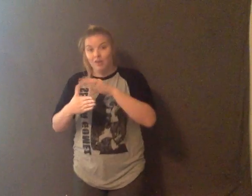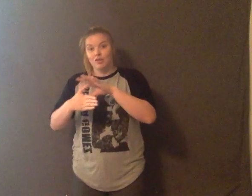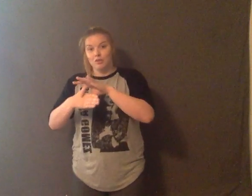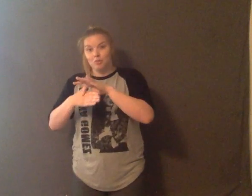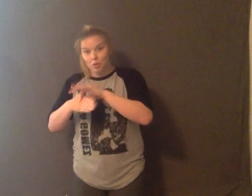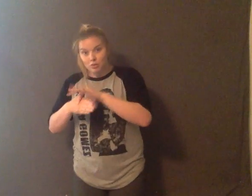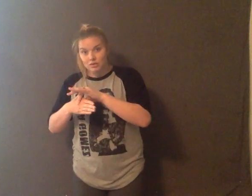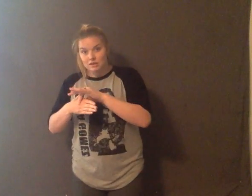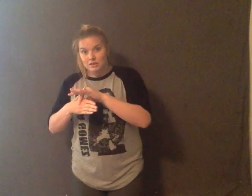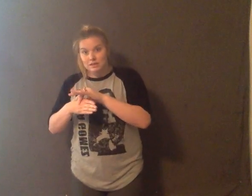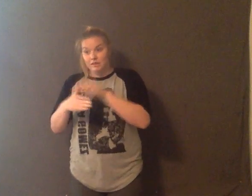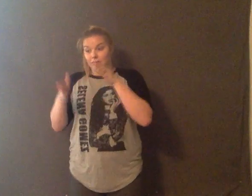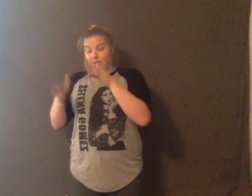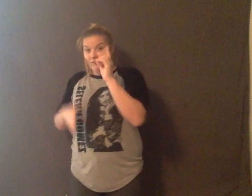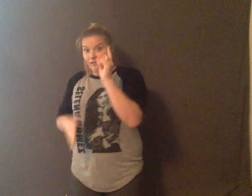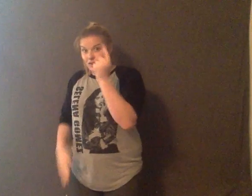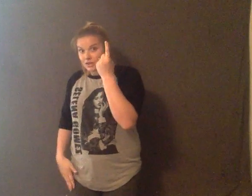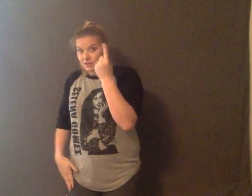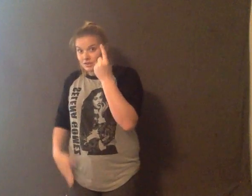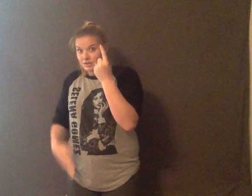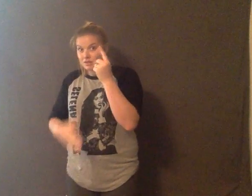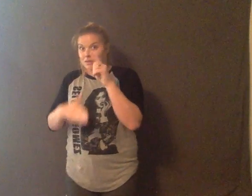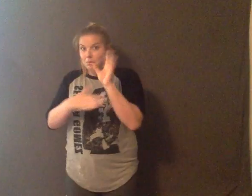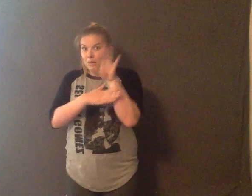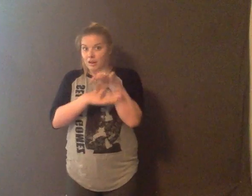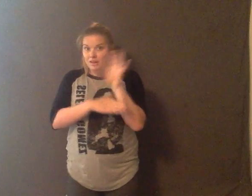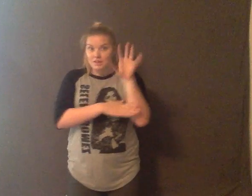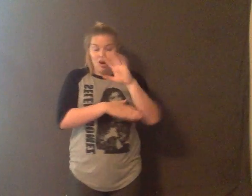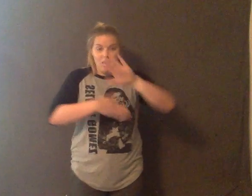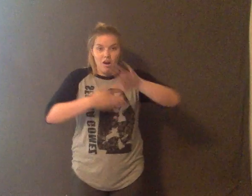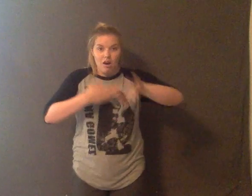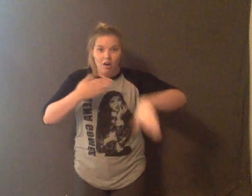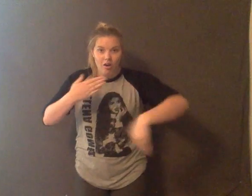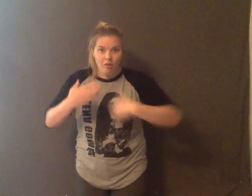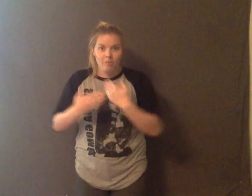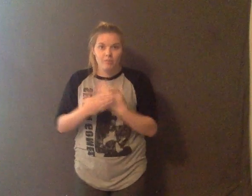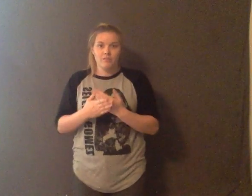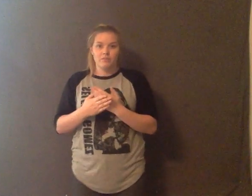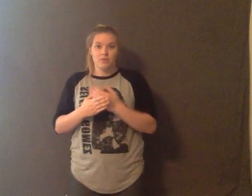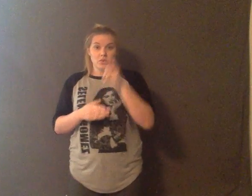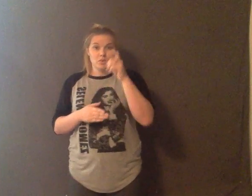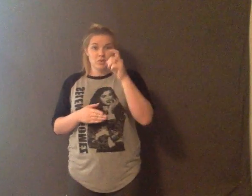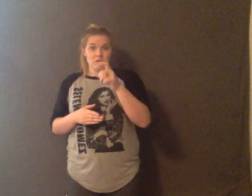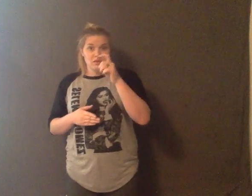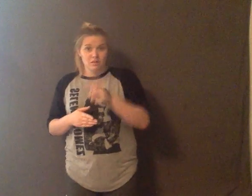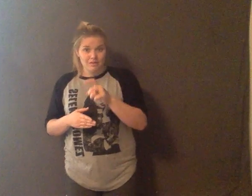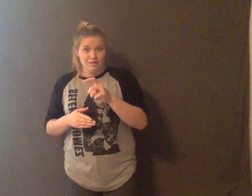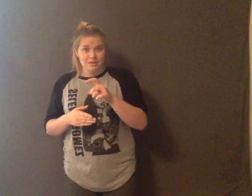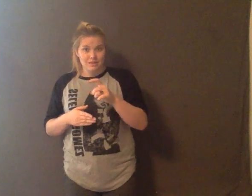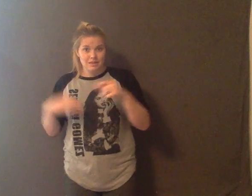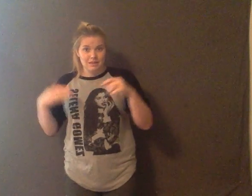by plants. All of it. And it is not necessary to eat animal tissue in order to get protein.